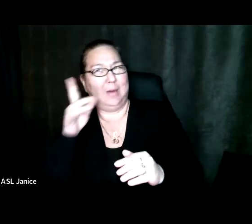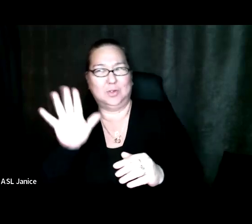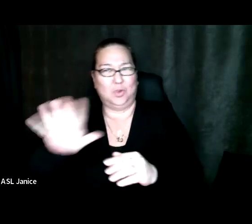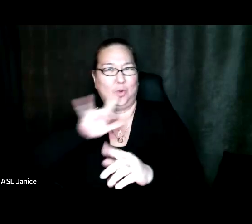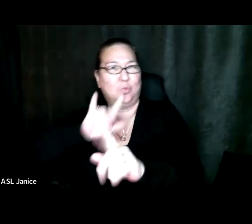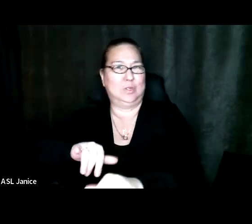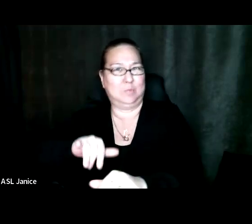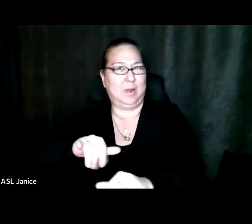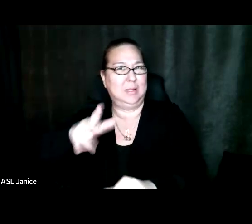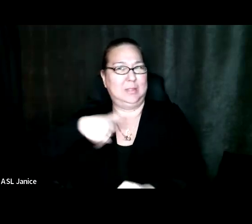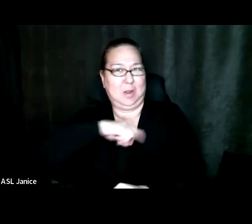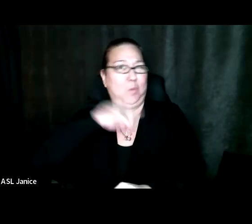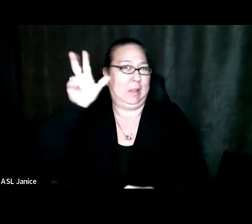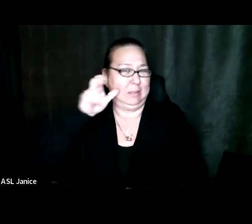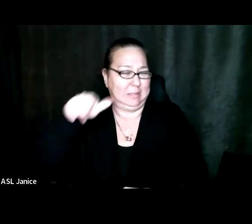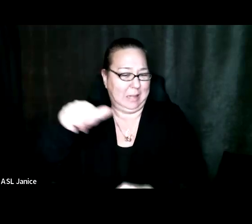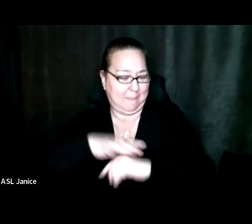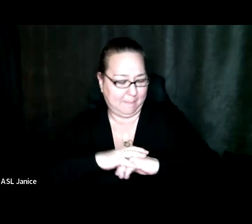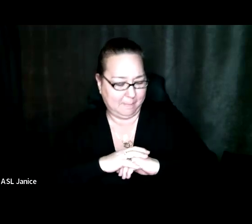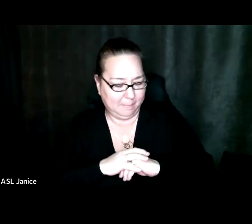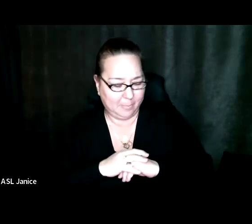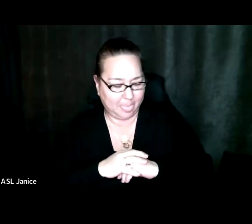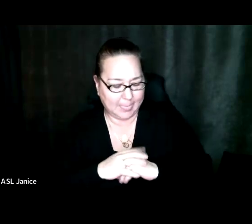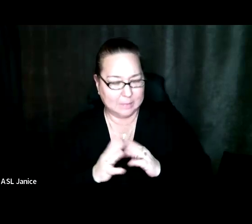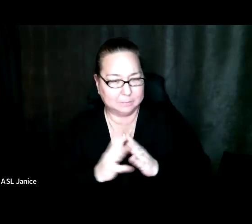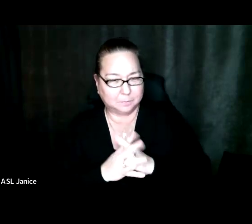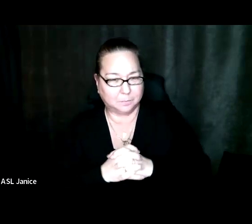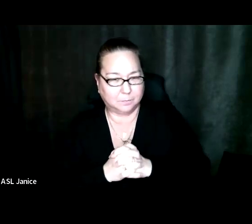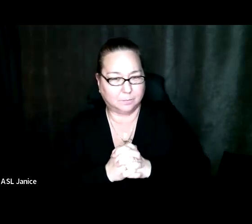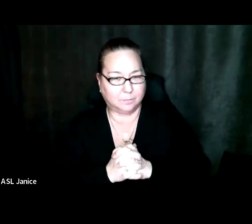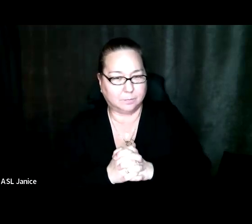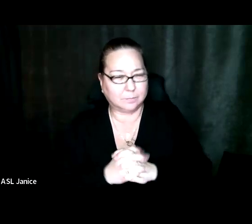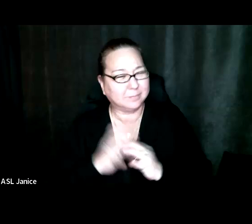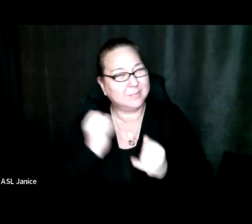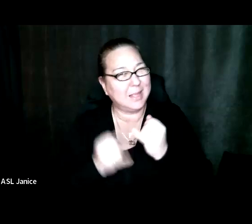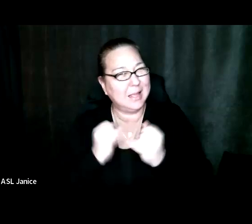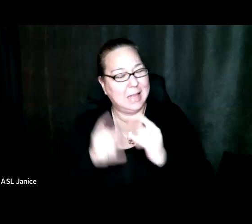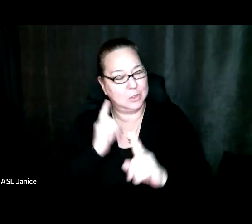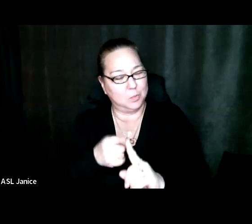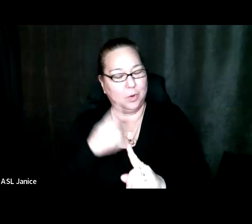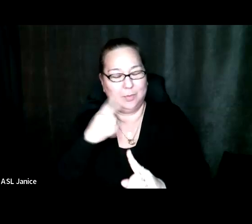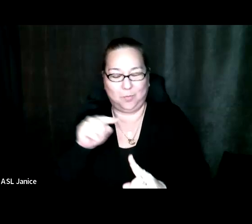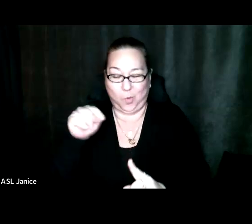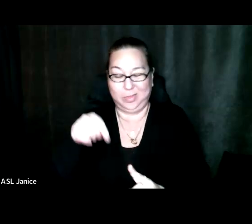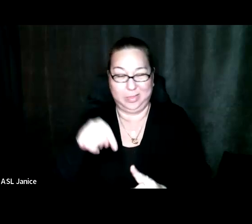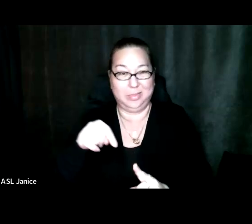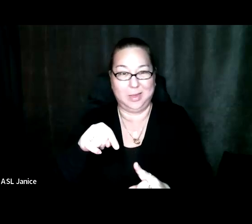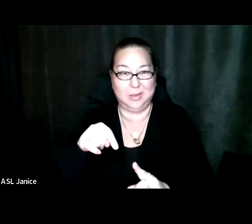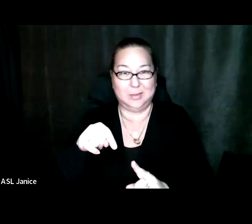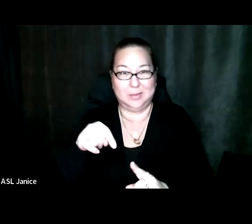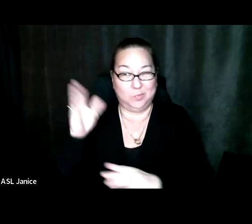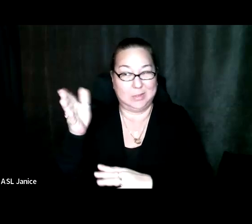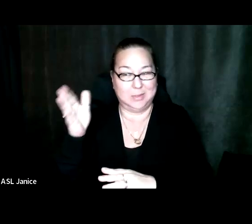The last point I'll make is, I think, quite frankly, the most important part of this presentation,